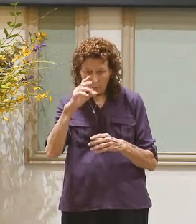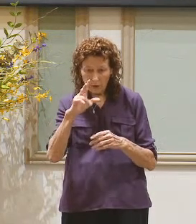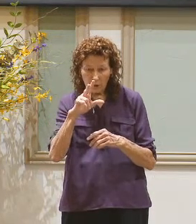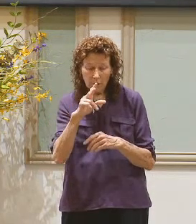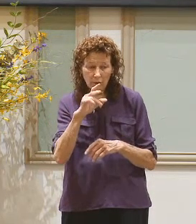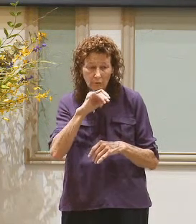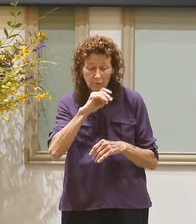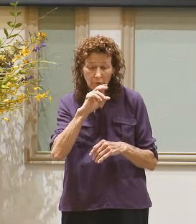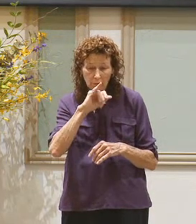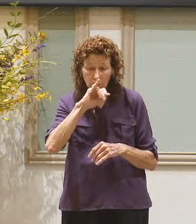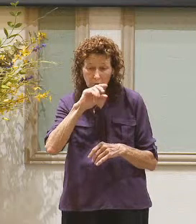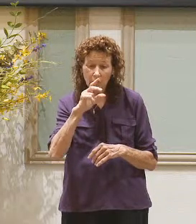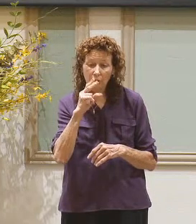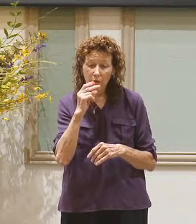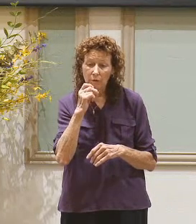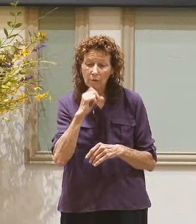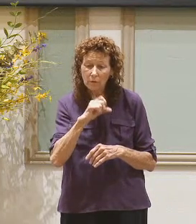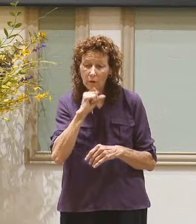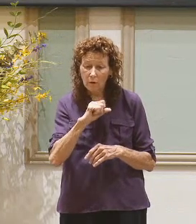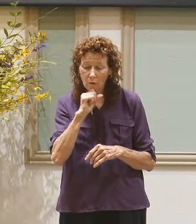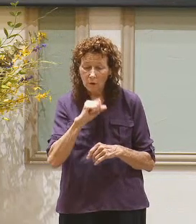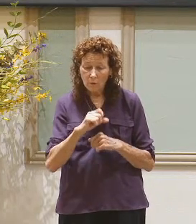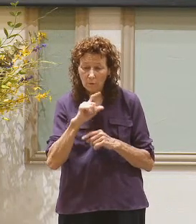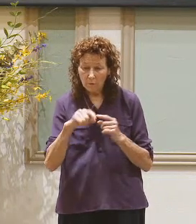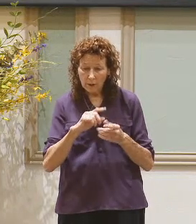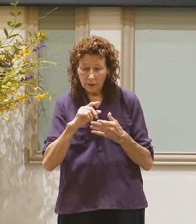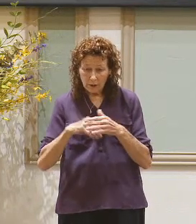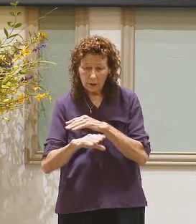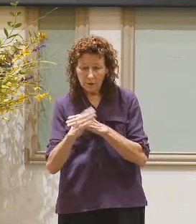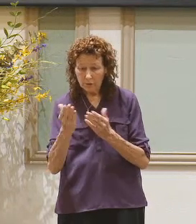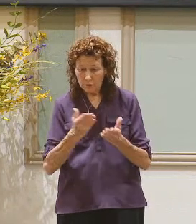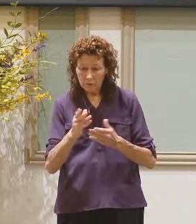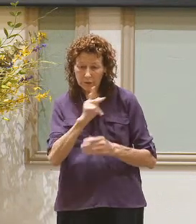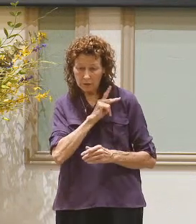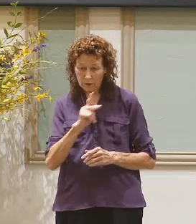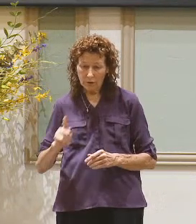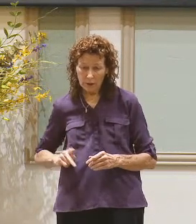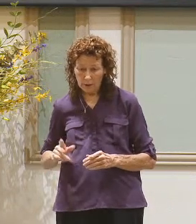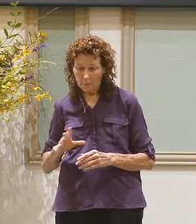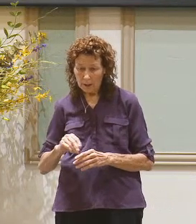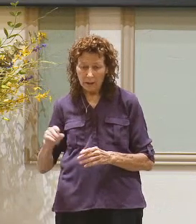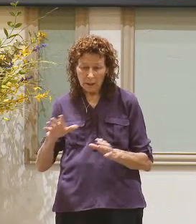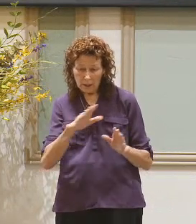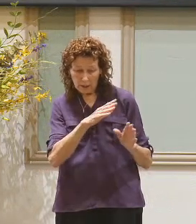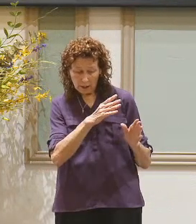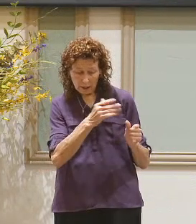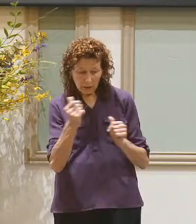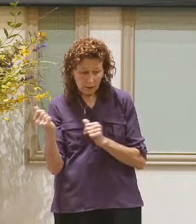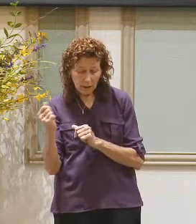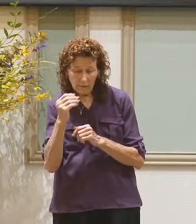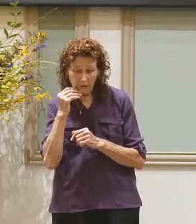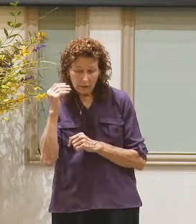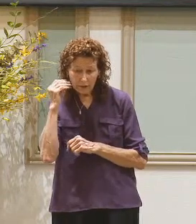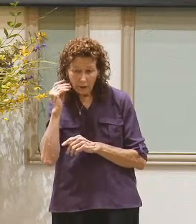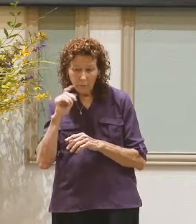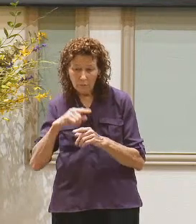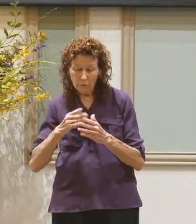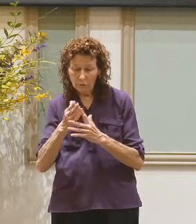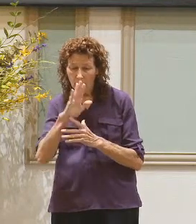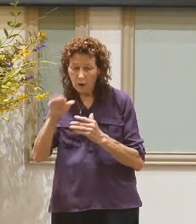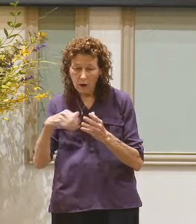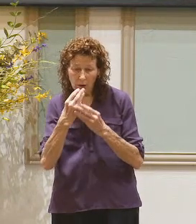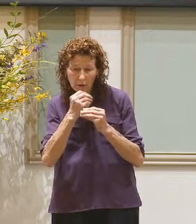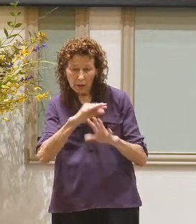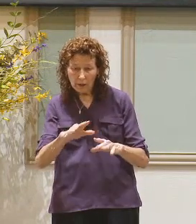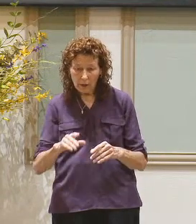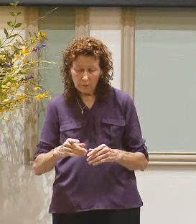the service, Pharaoh, king of Egypt. And Joseph went out from the presence of Pharaoh and went through all the land of Egypt.